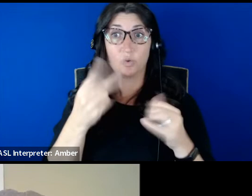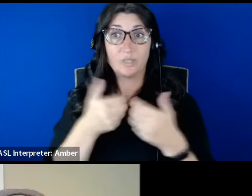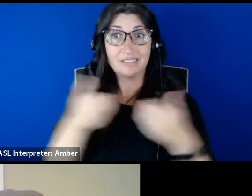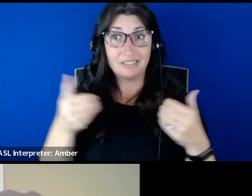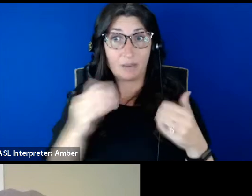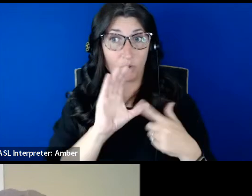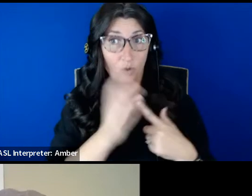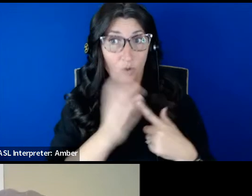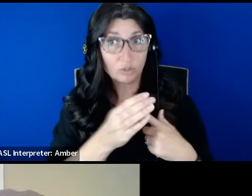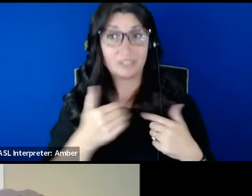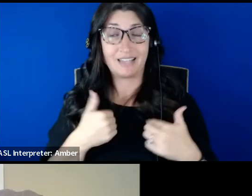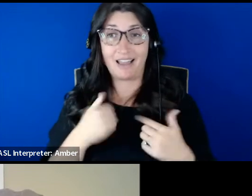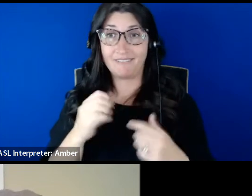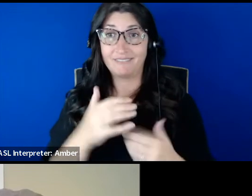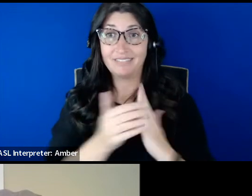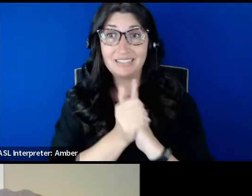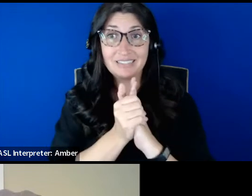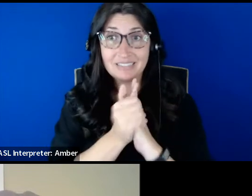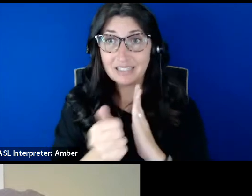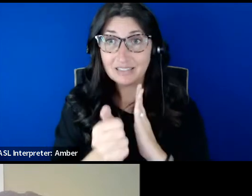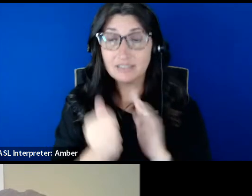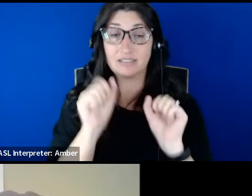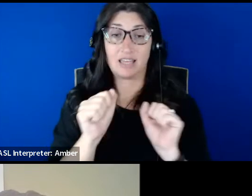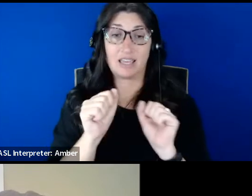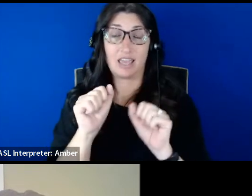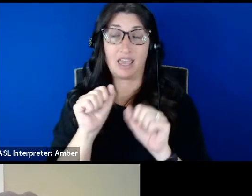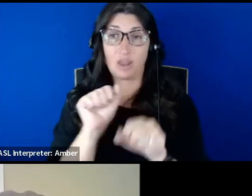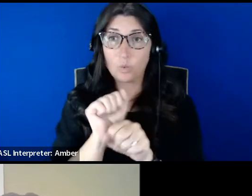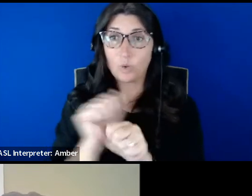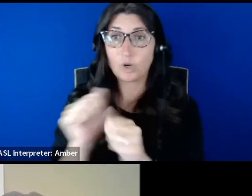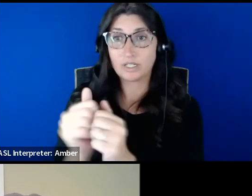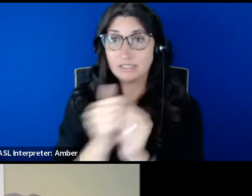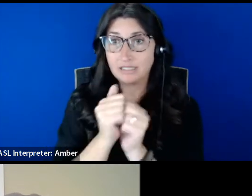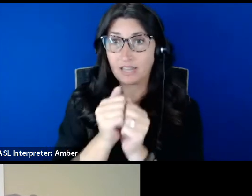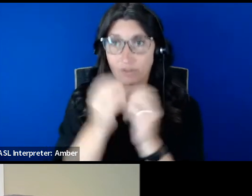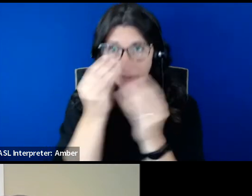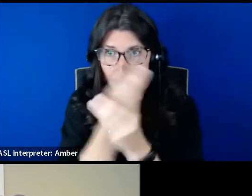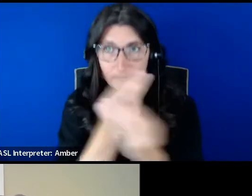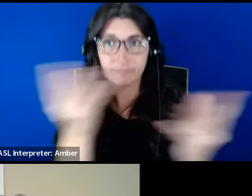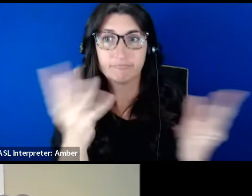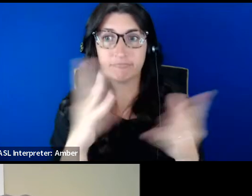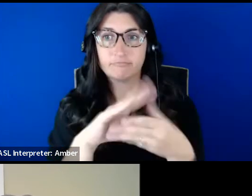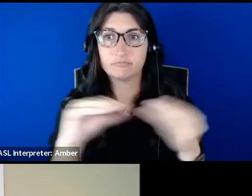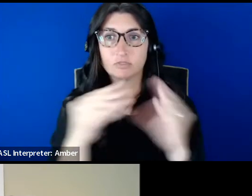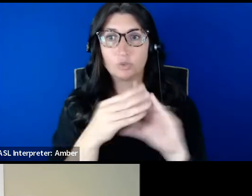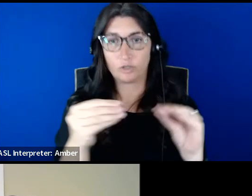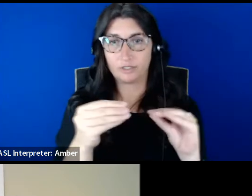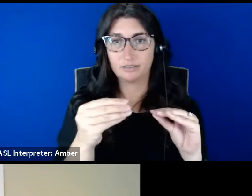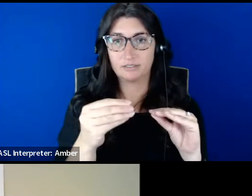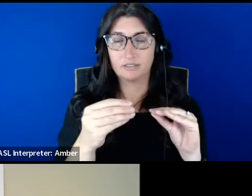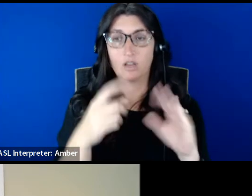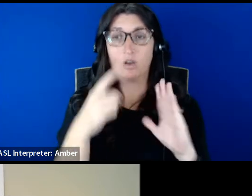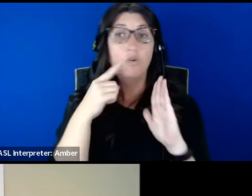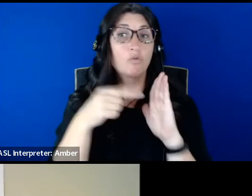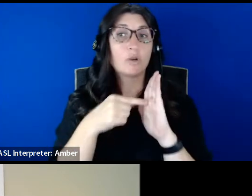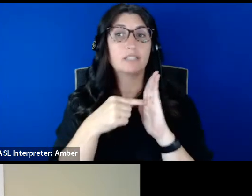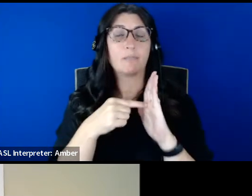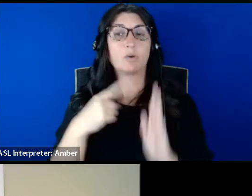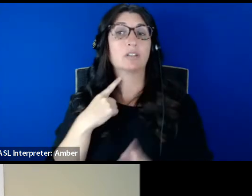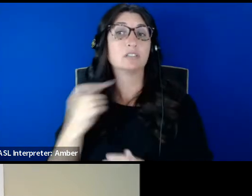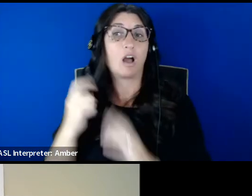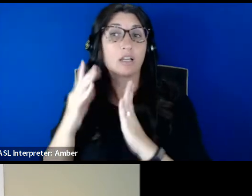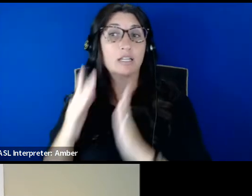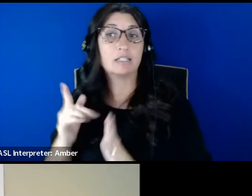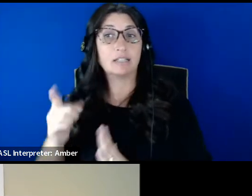skills that they can work together to bring the stories out. For example, the Tongan individual may